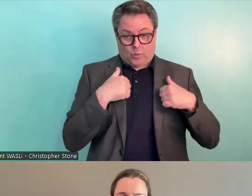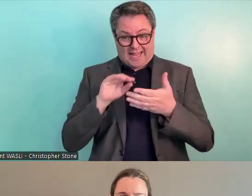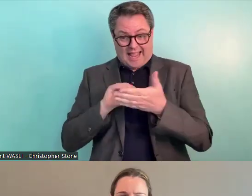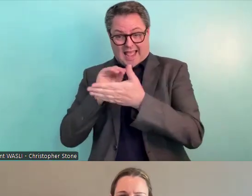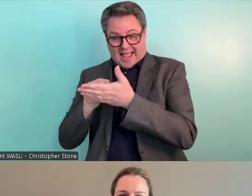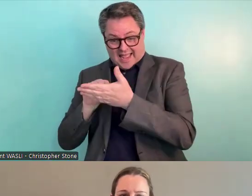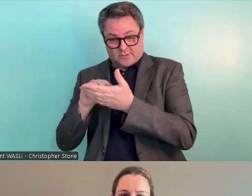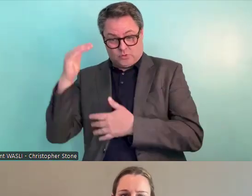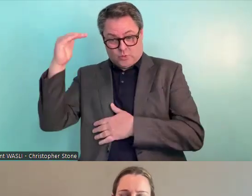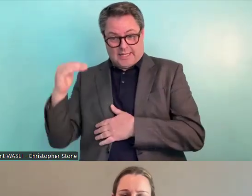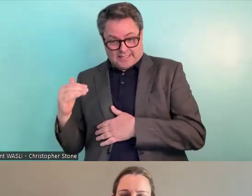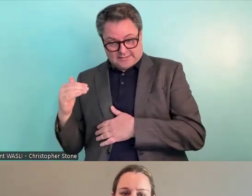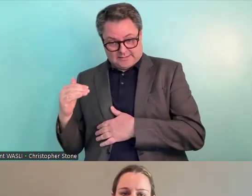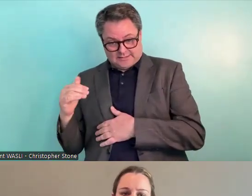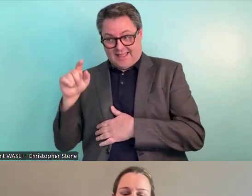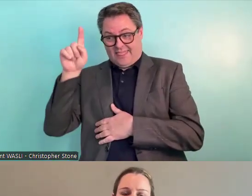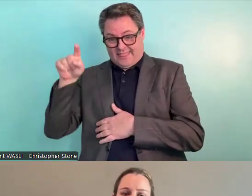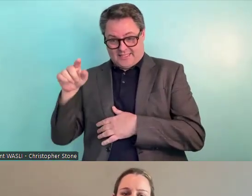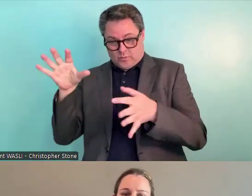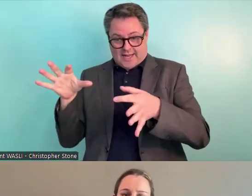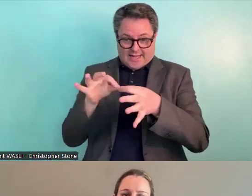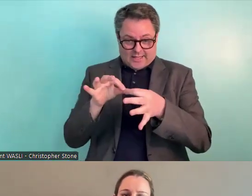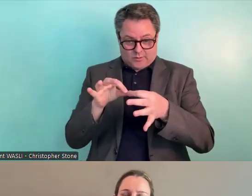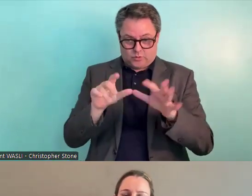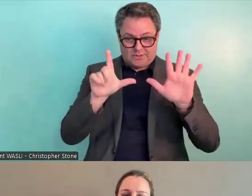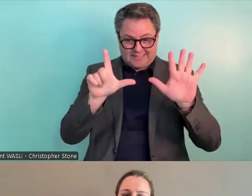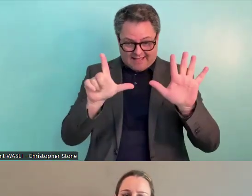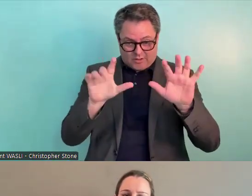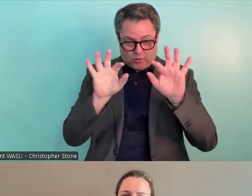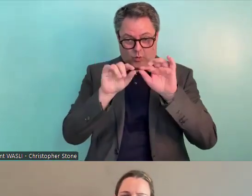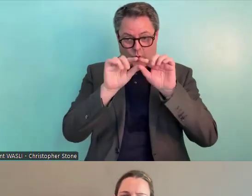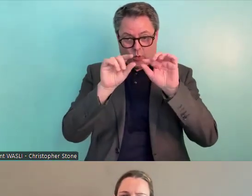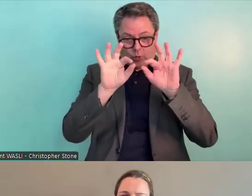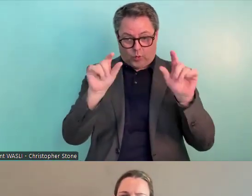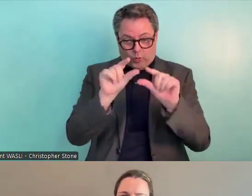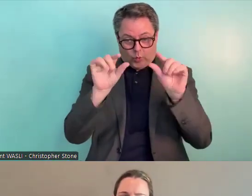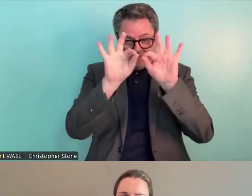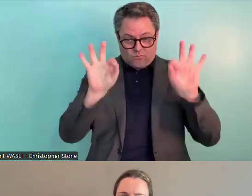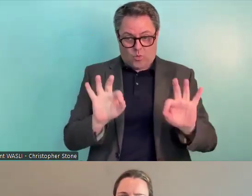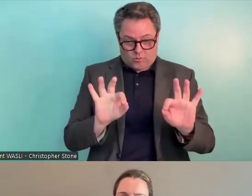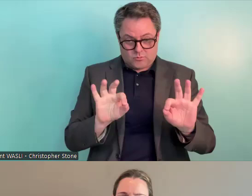send your email address, we will add it to the list and then